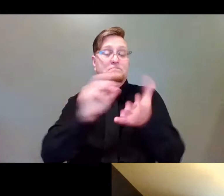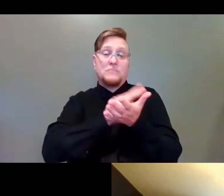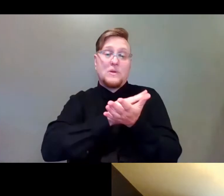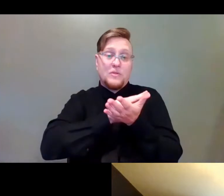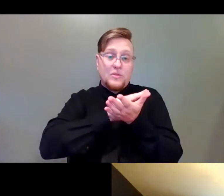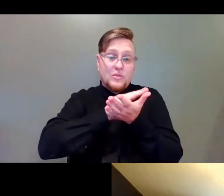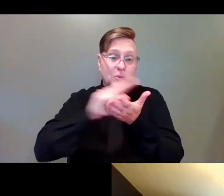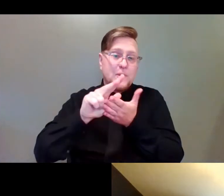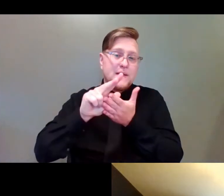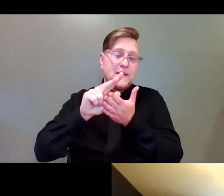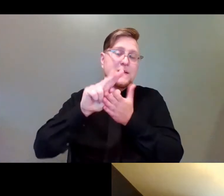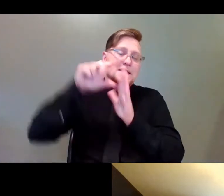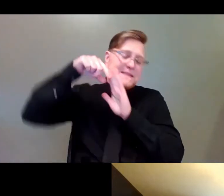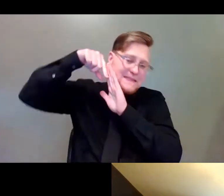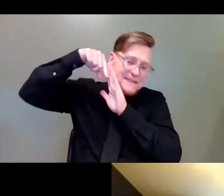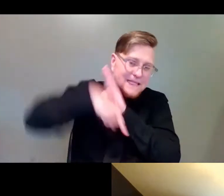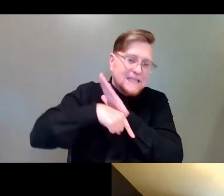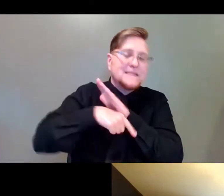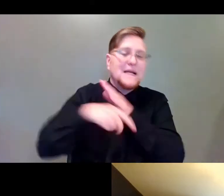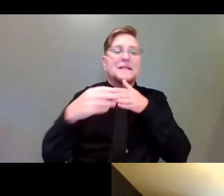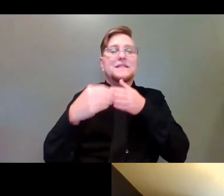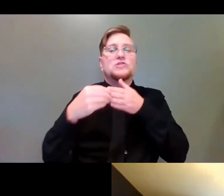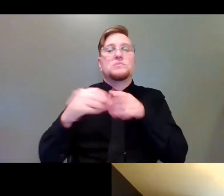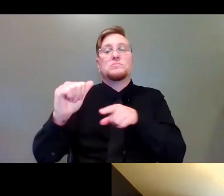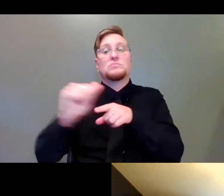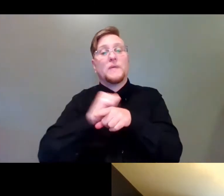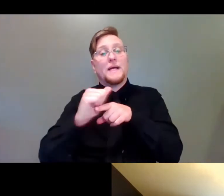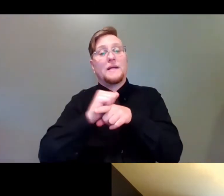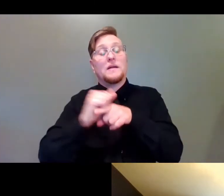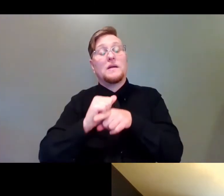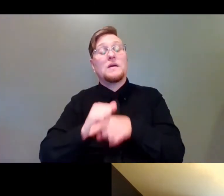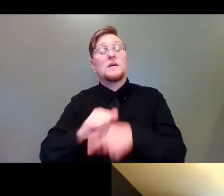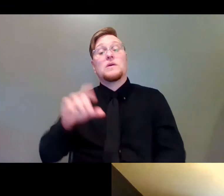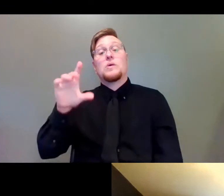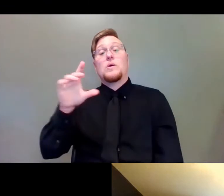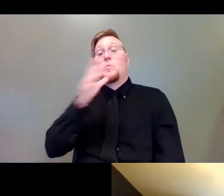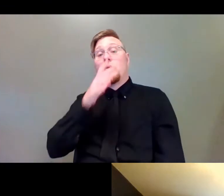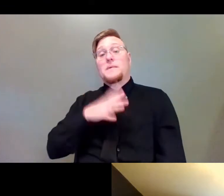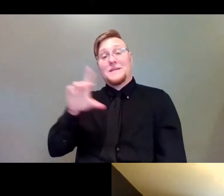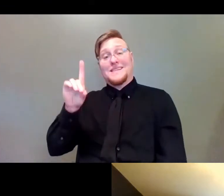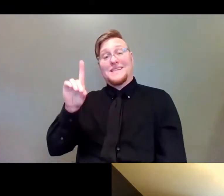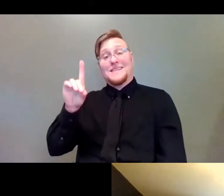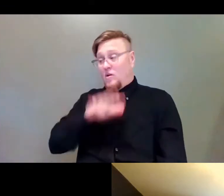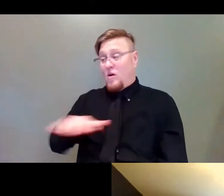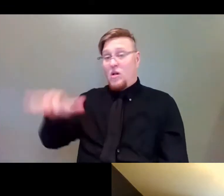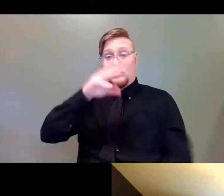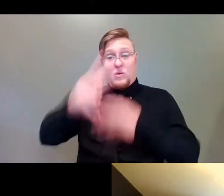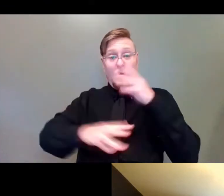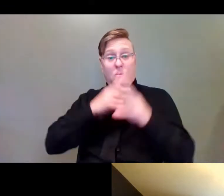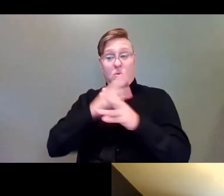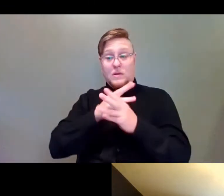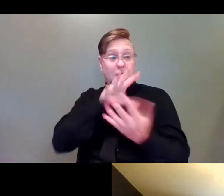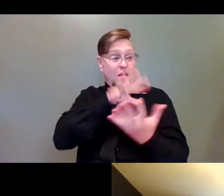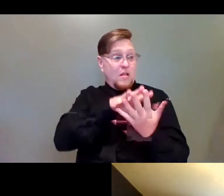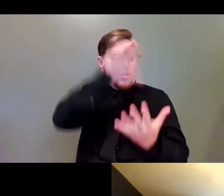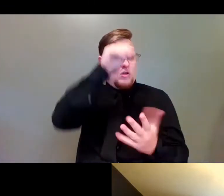very intensive leadership training, so that disabled women from around the world can primarily learn from each